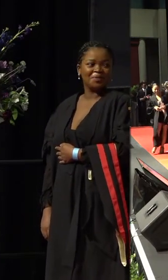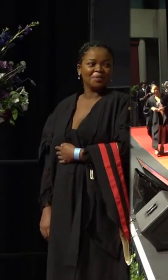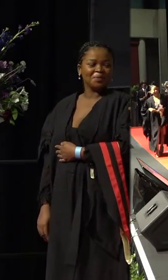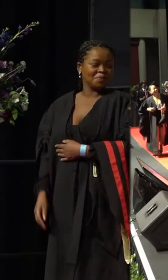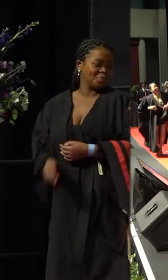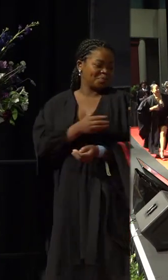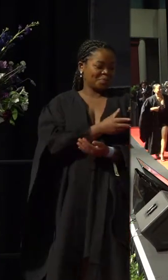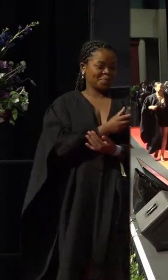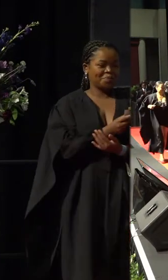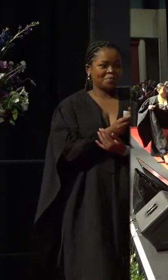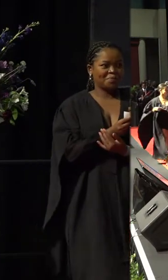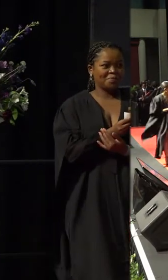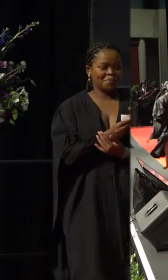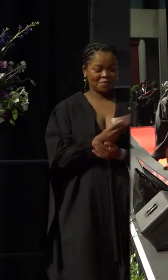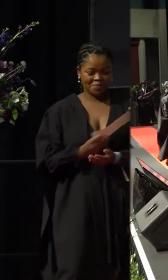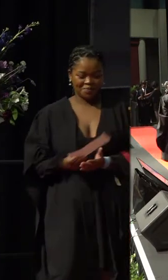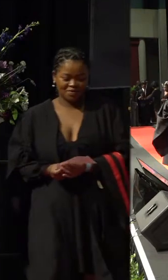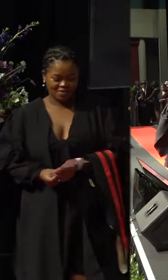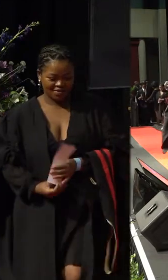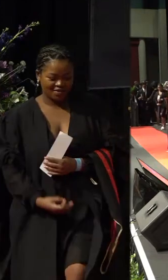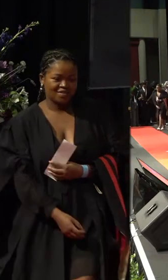Mandisa Ngobo.